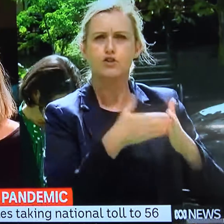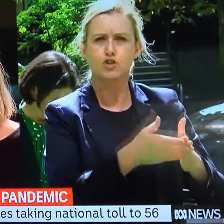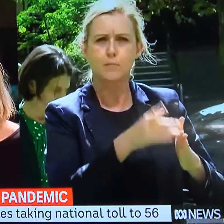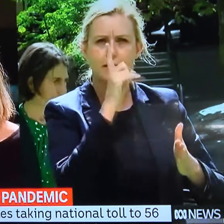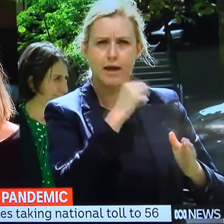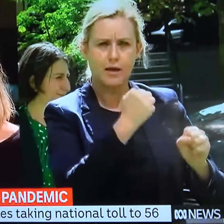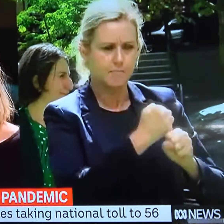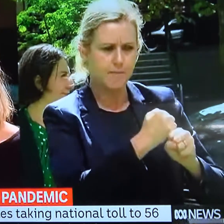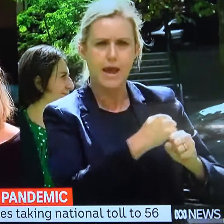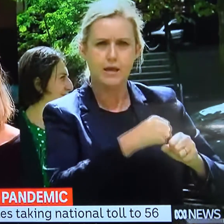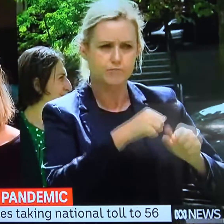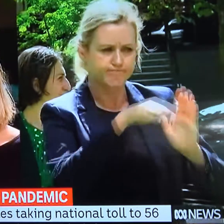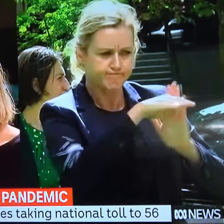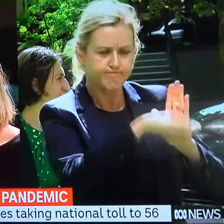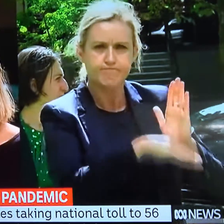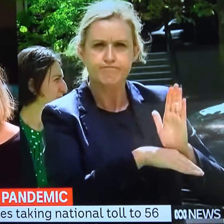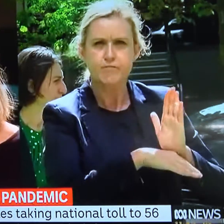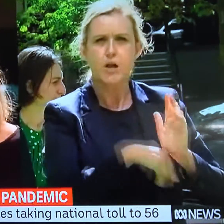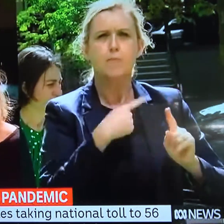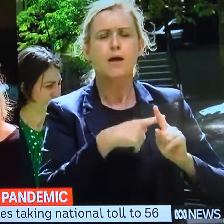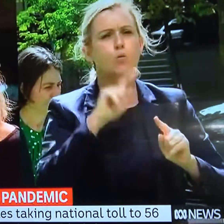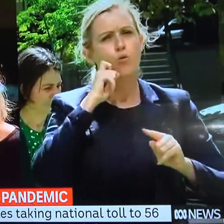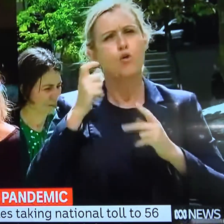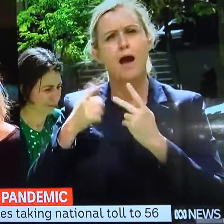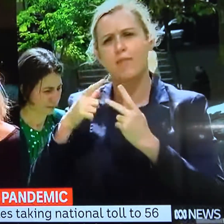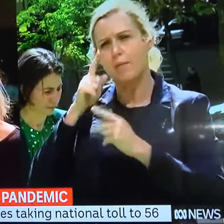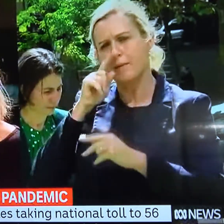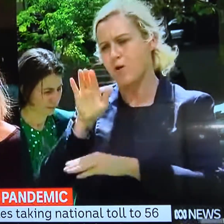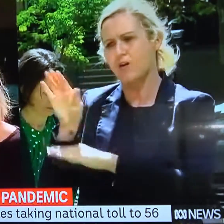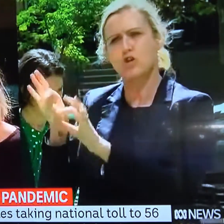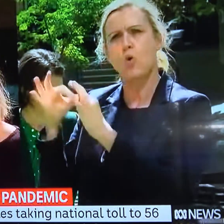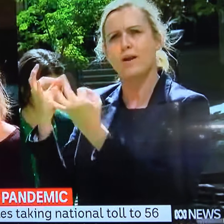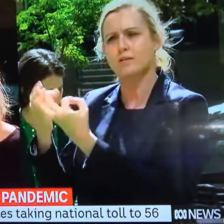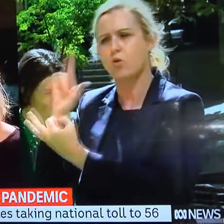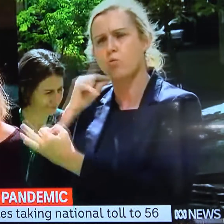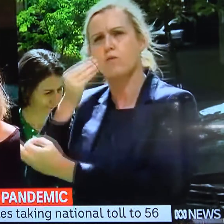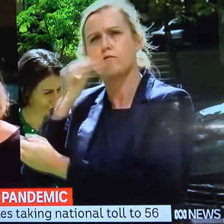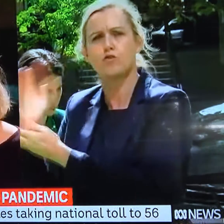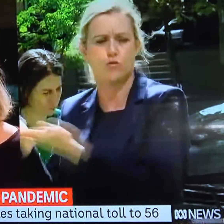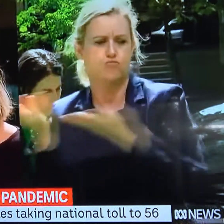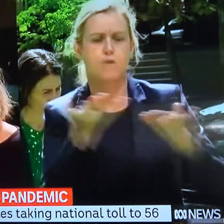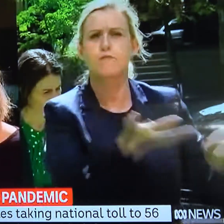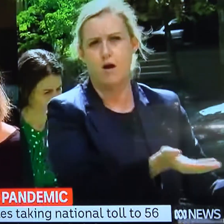ship, and also there's going to be an external food provider to provide food and catering on the ship as an